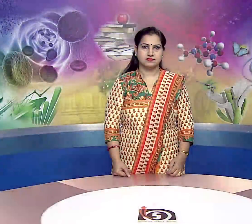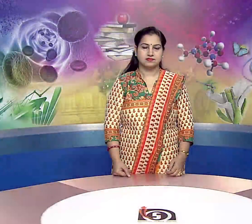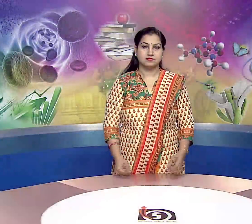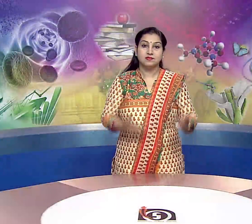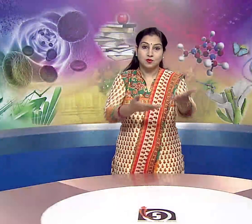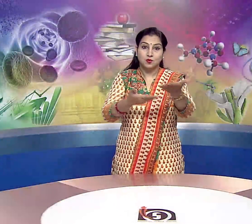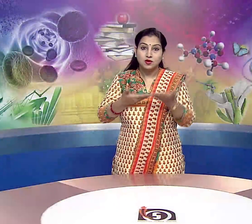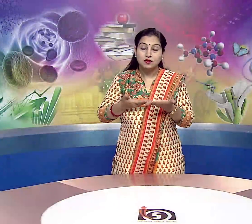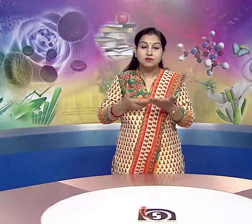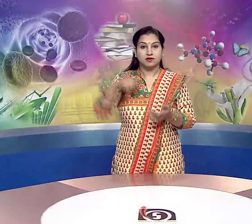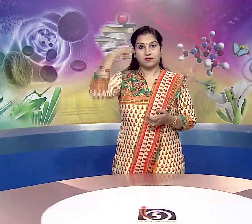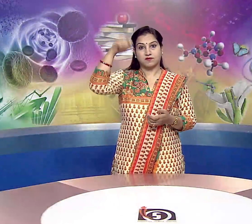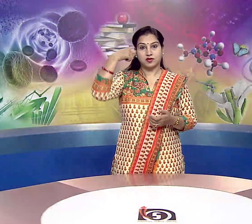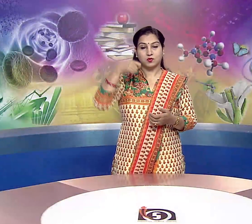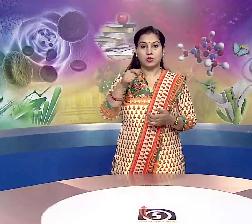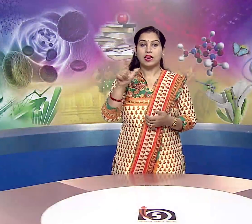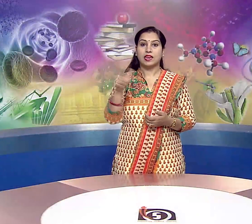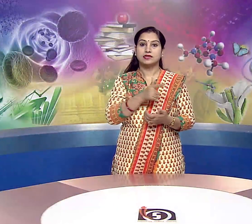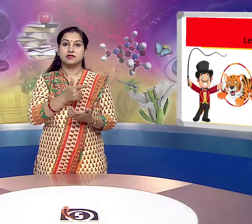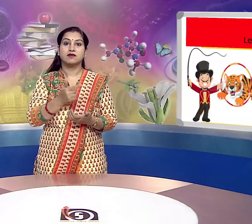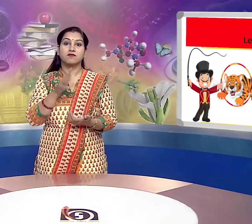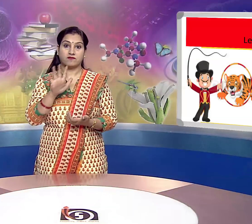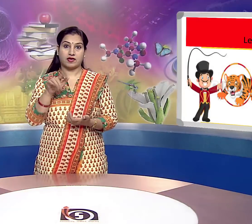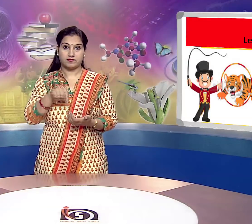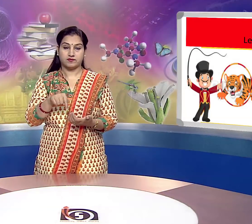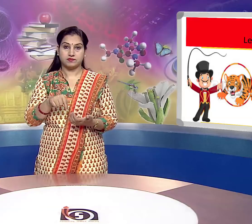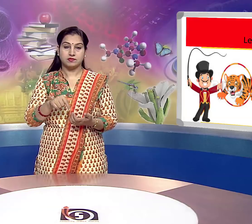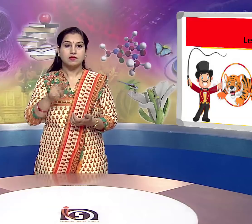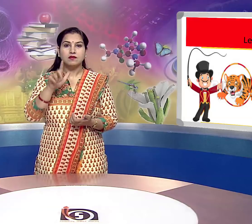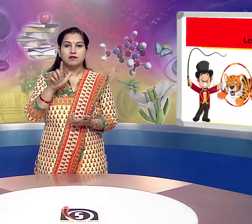Welcome to the video lesson 5. A tiger comes to town.